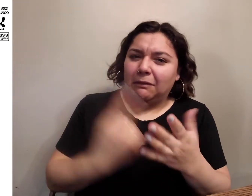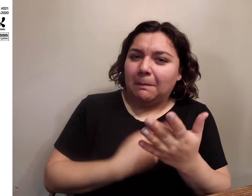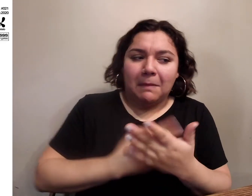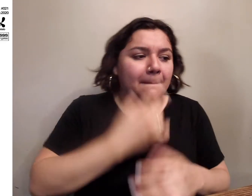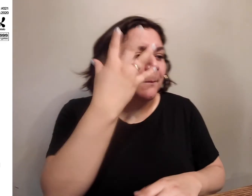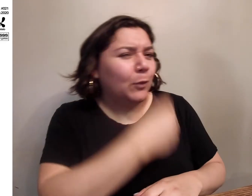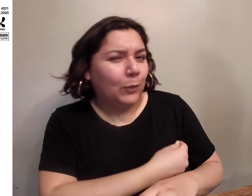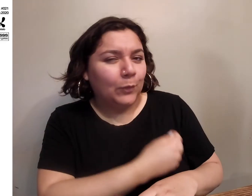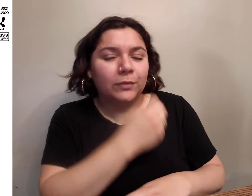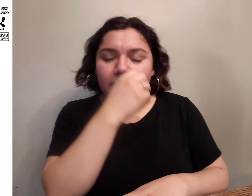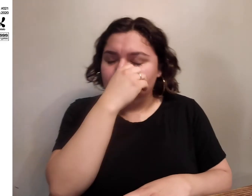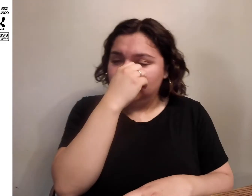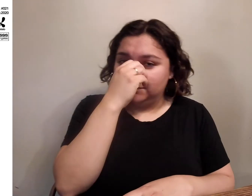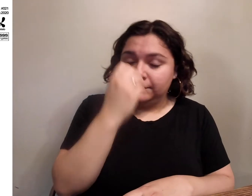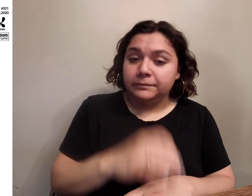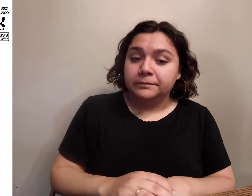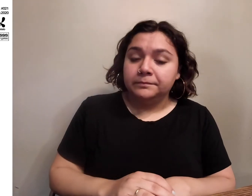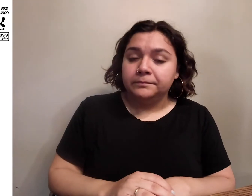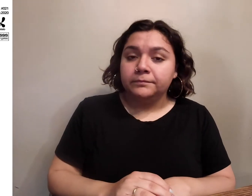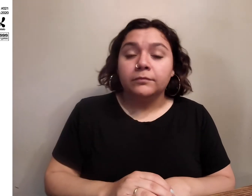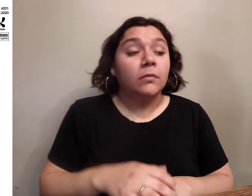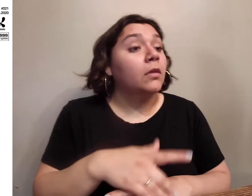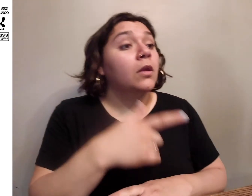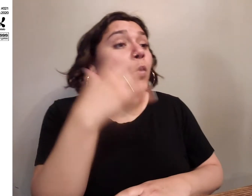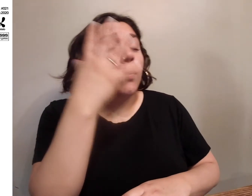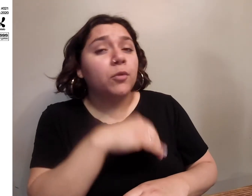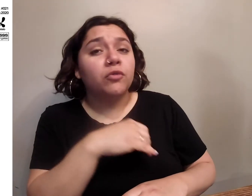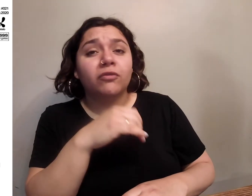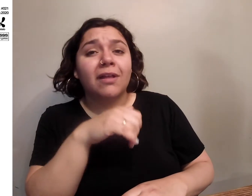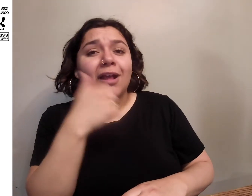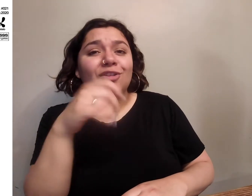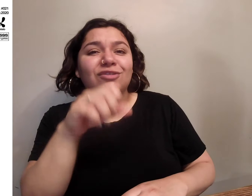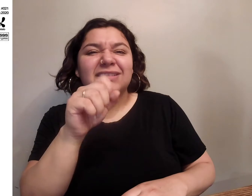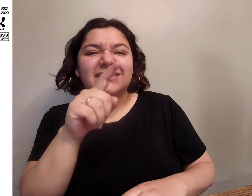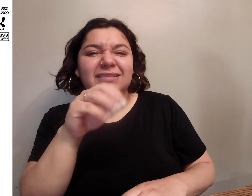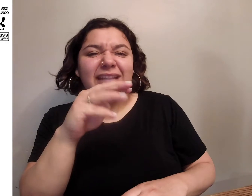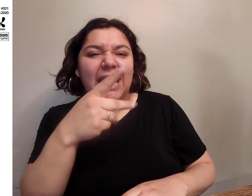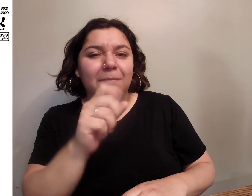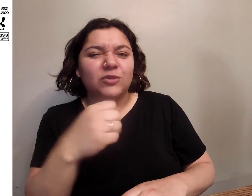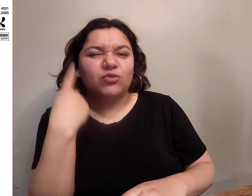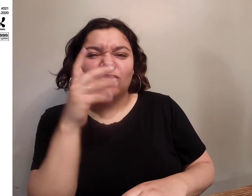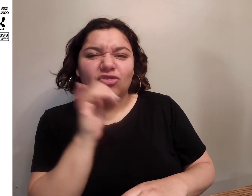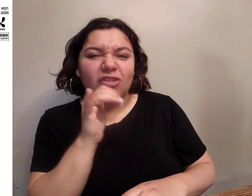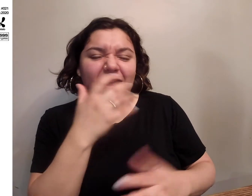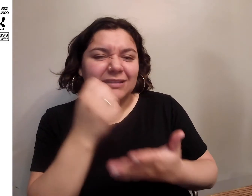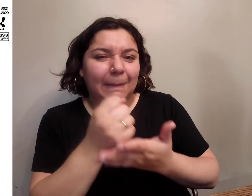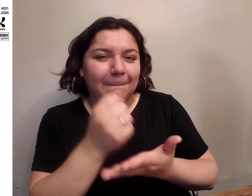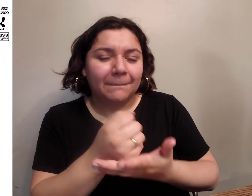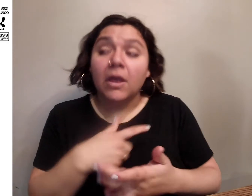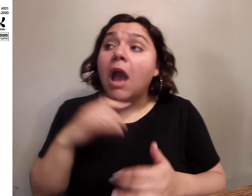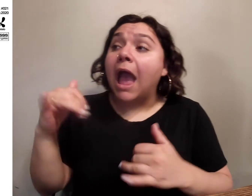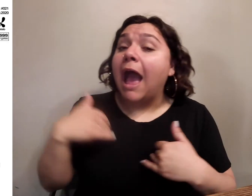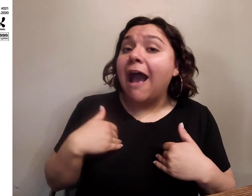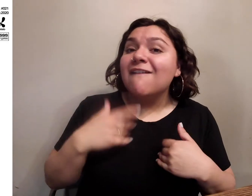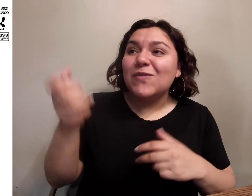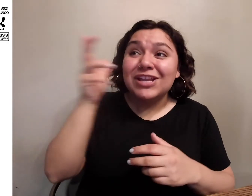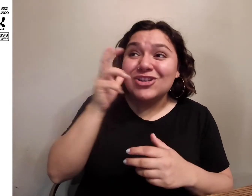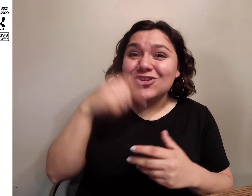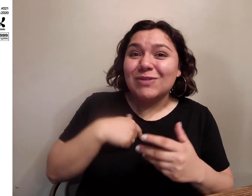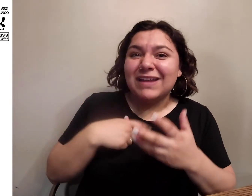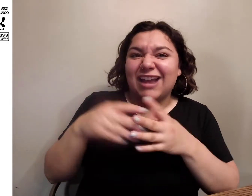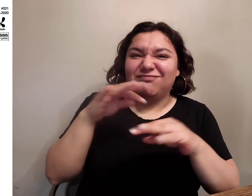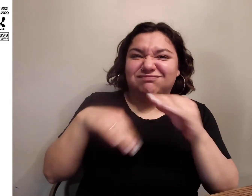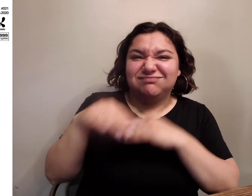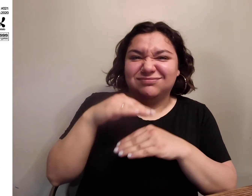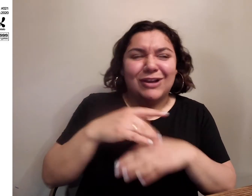Beautiful. What are the beautiful stamps you have? I have. Let's see. You can hear me